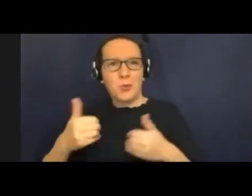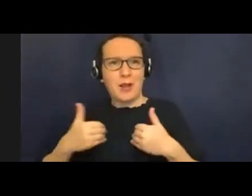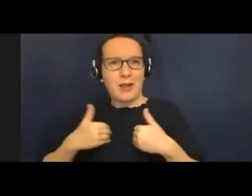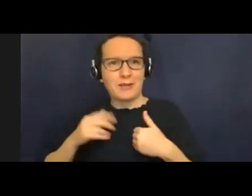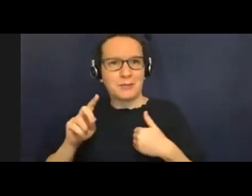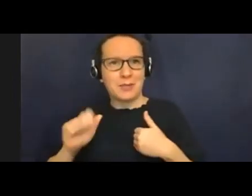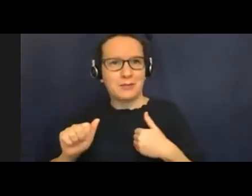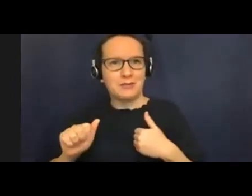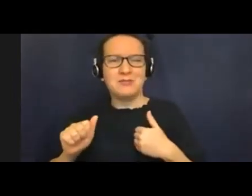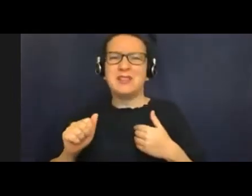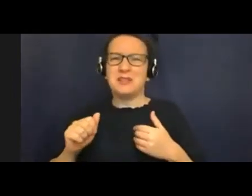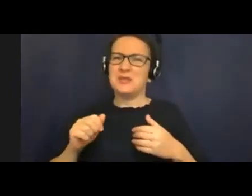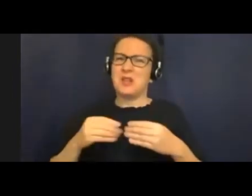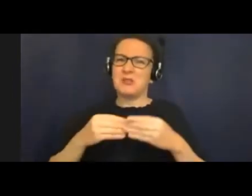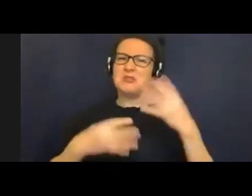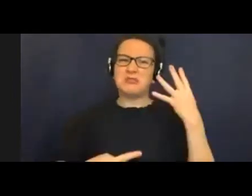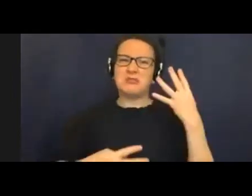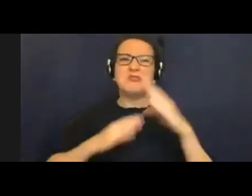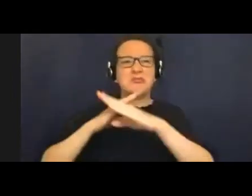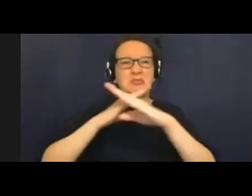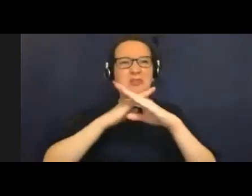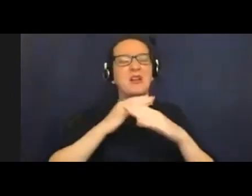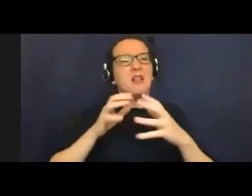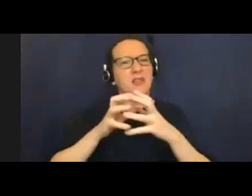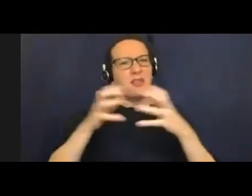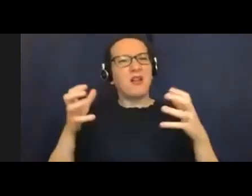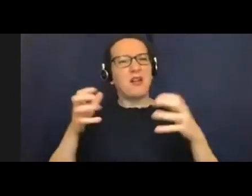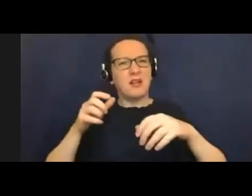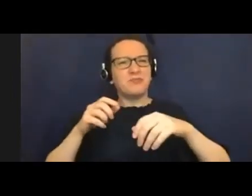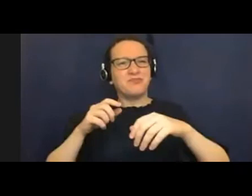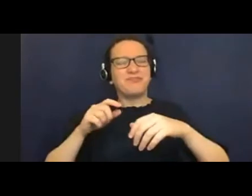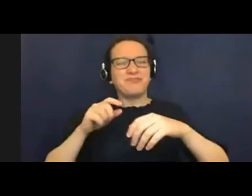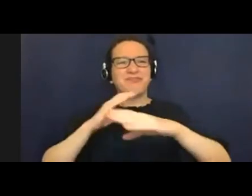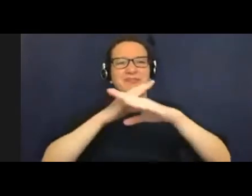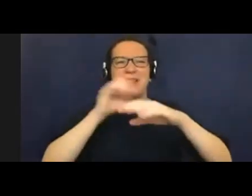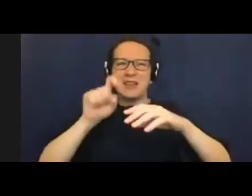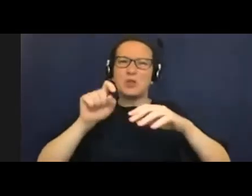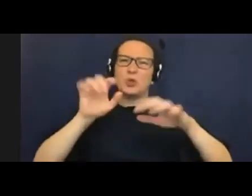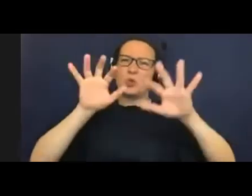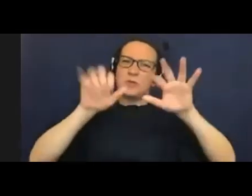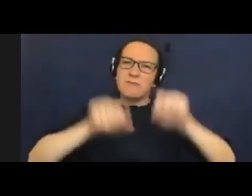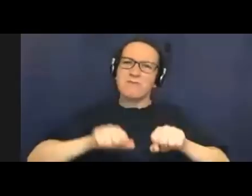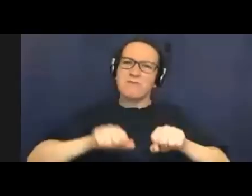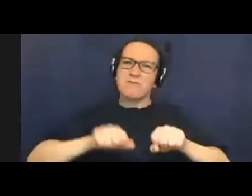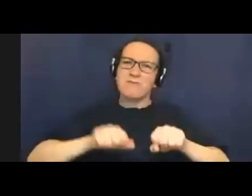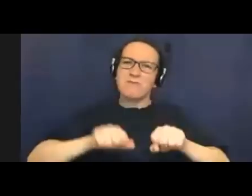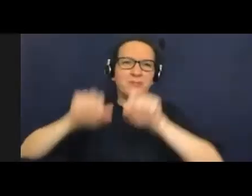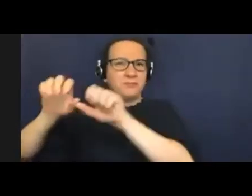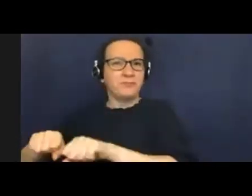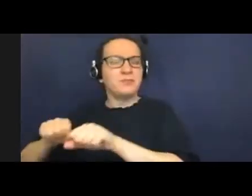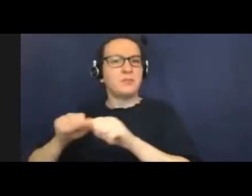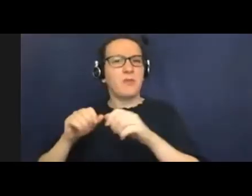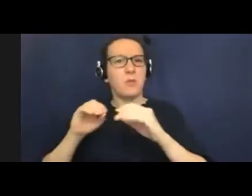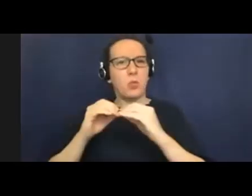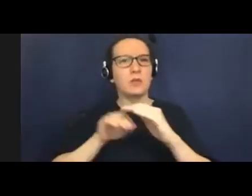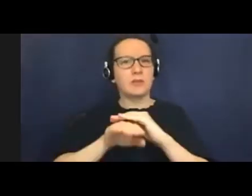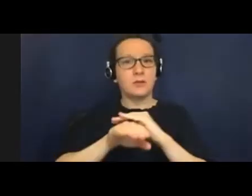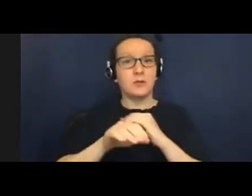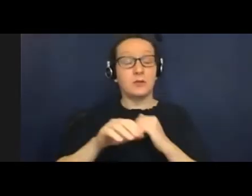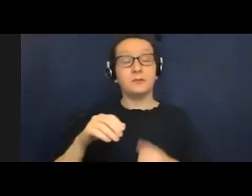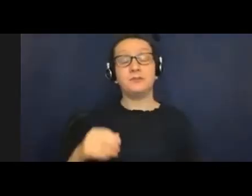Thank you, Virginia. And of course, these issues have hardly been improved with the current